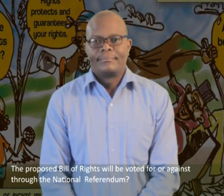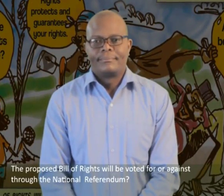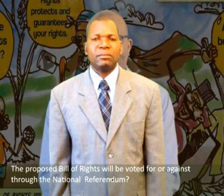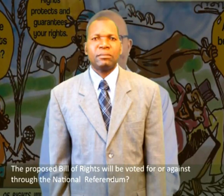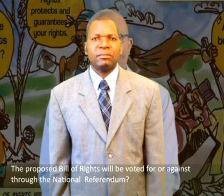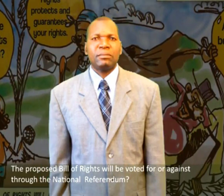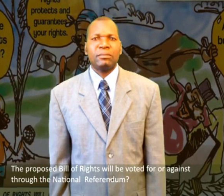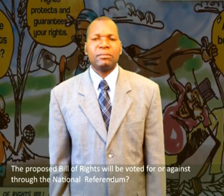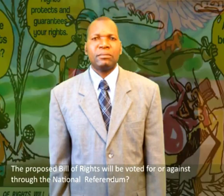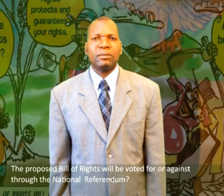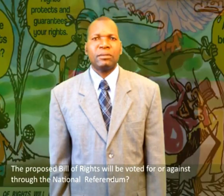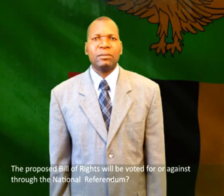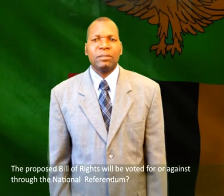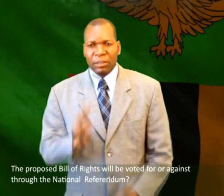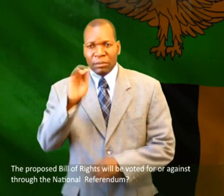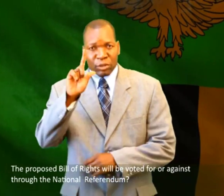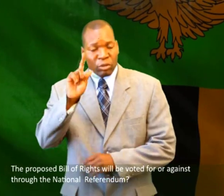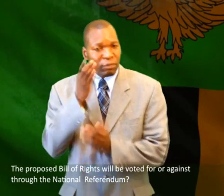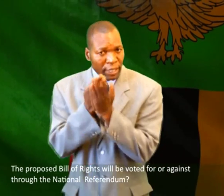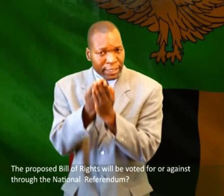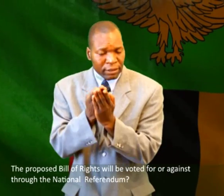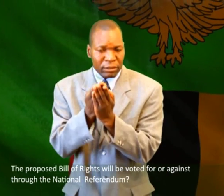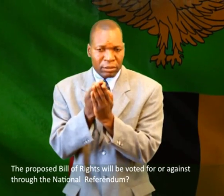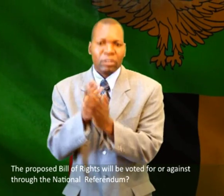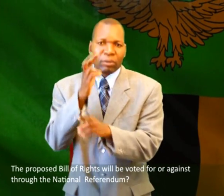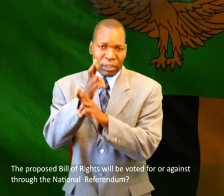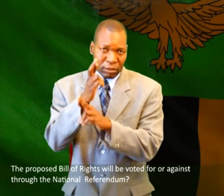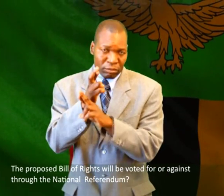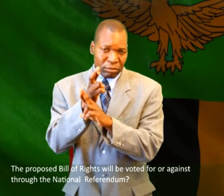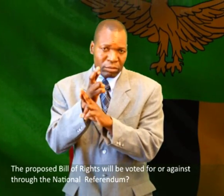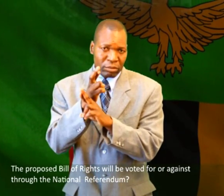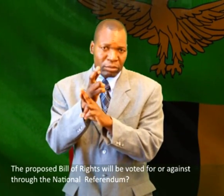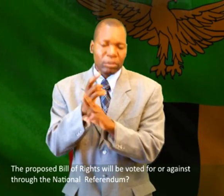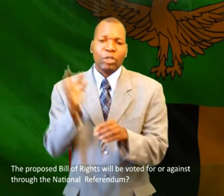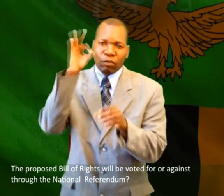The proposed Bill of Rights will be voted for or against through the national referendum.